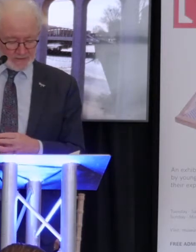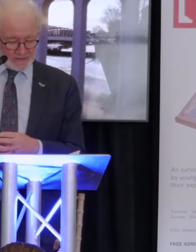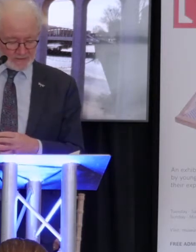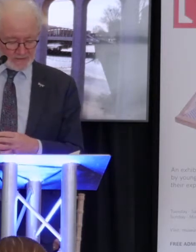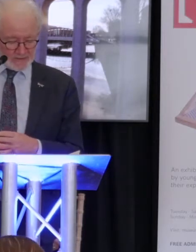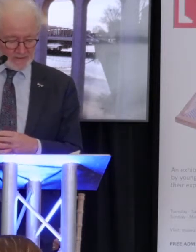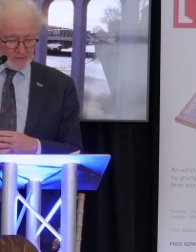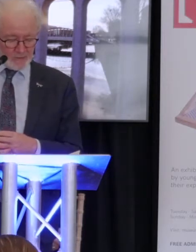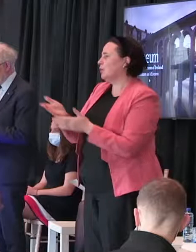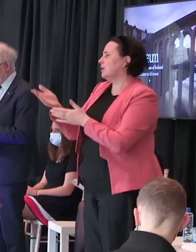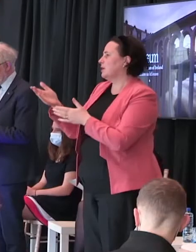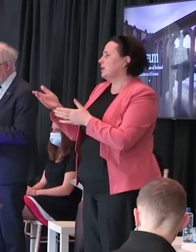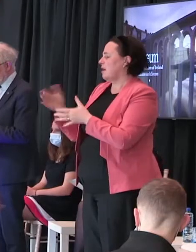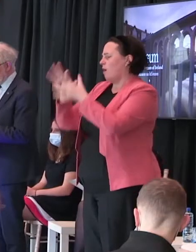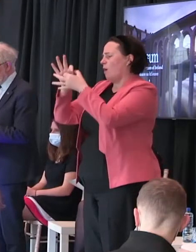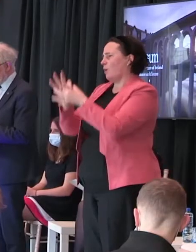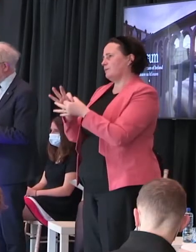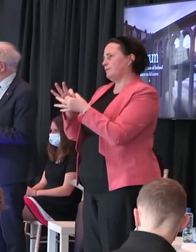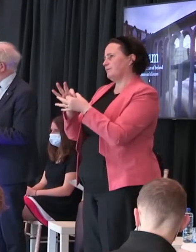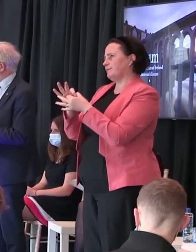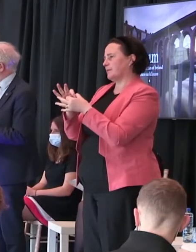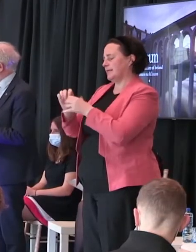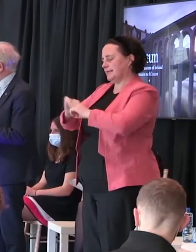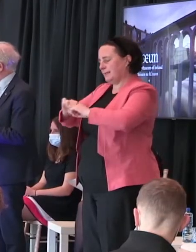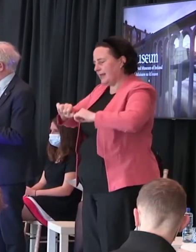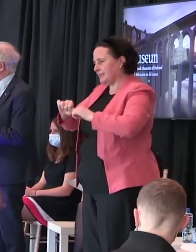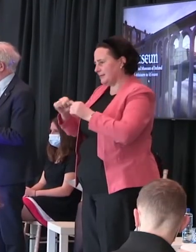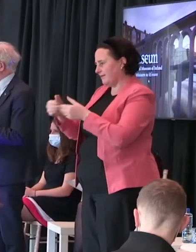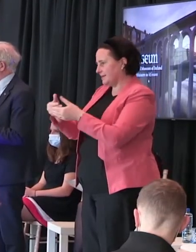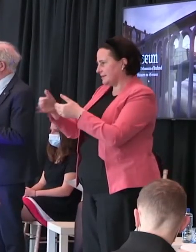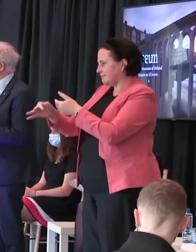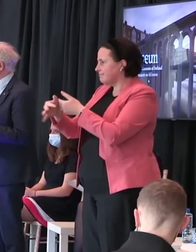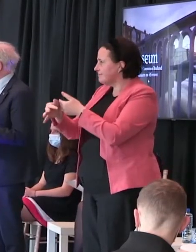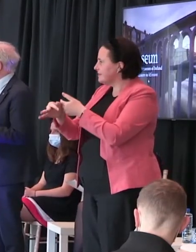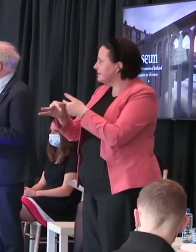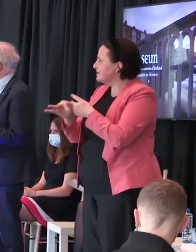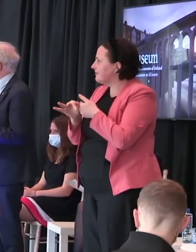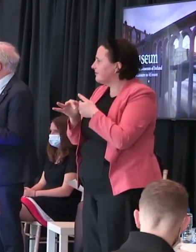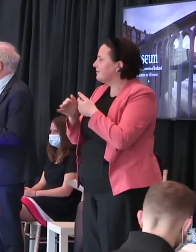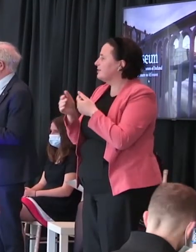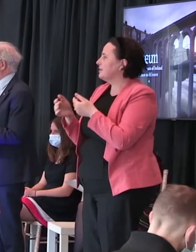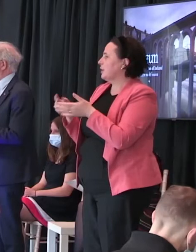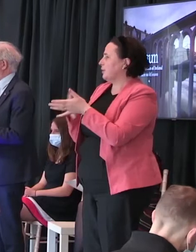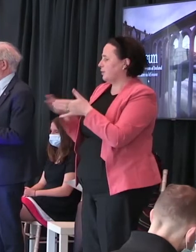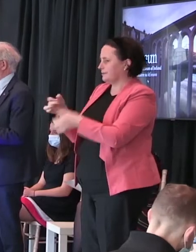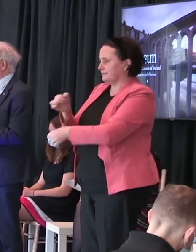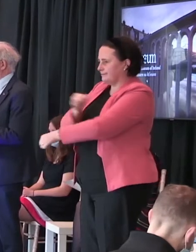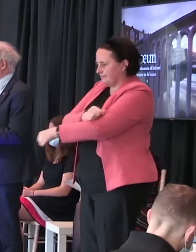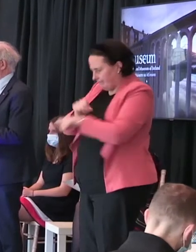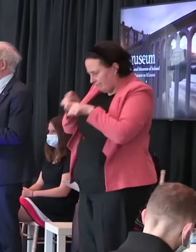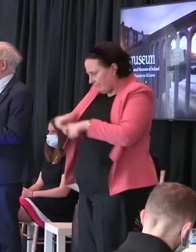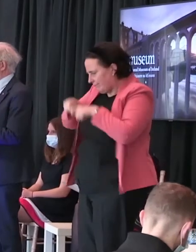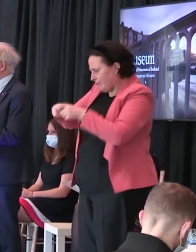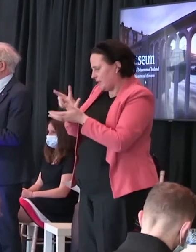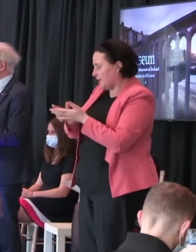these challenges, and that our home is a space of refuge. Our home is a place where, when we were confined throughout the last 18